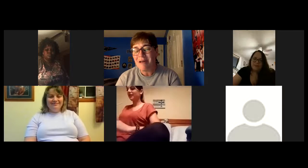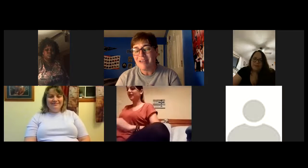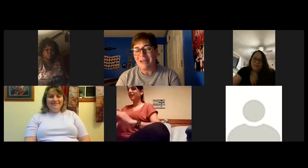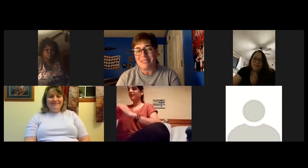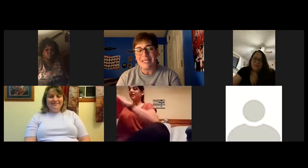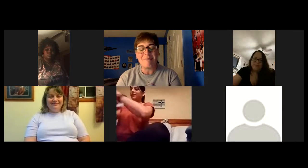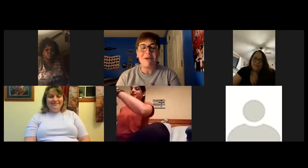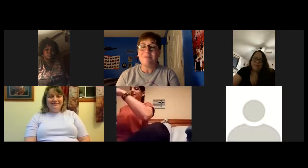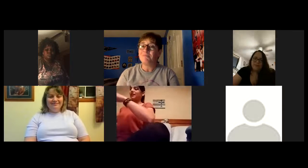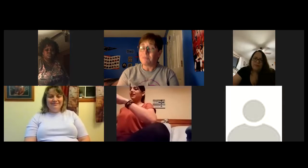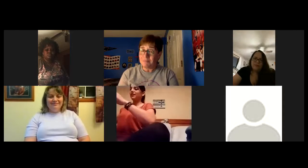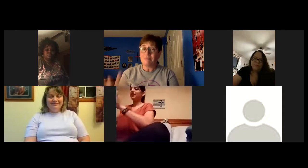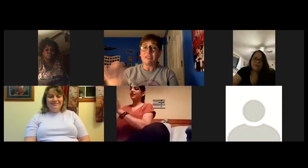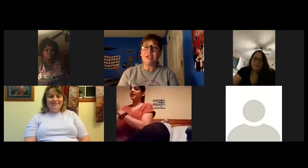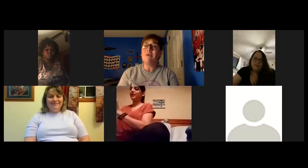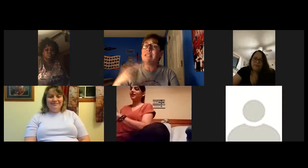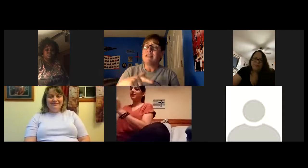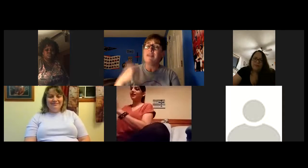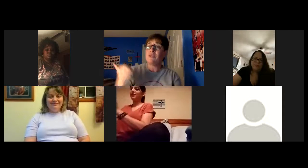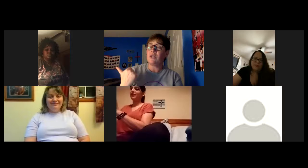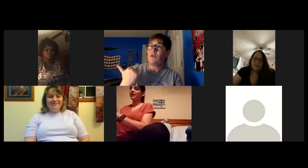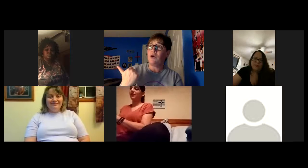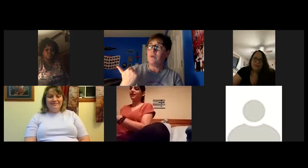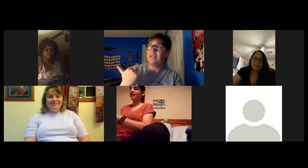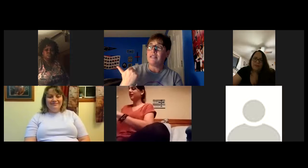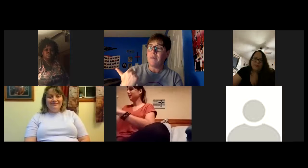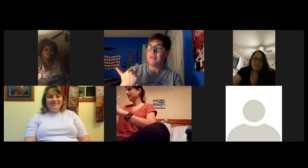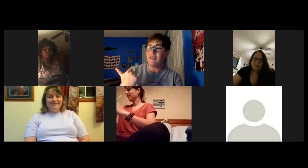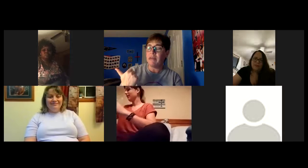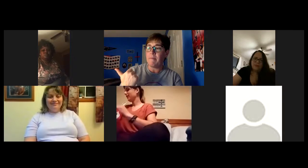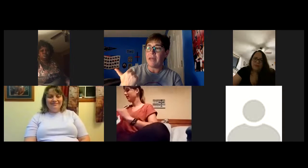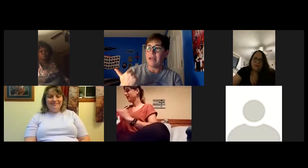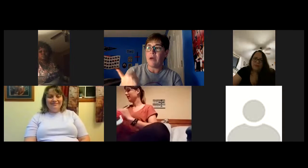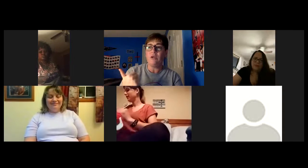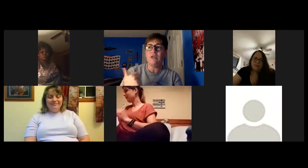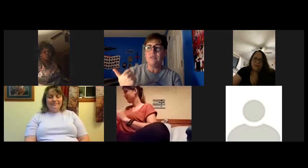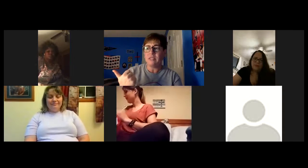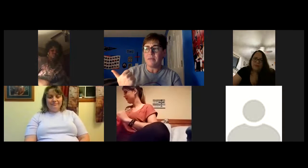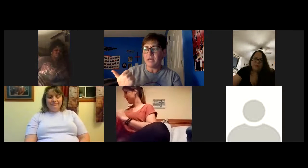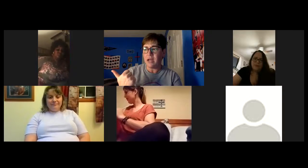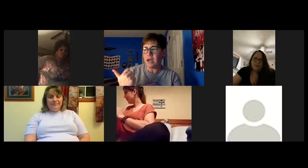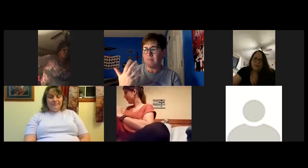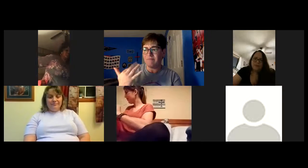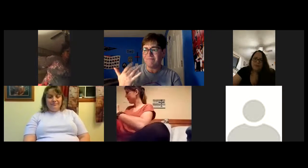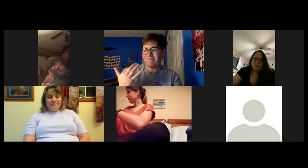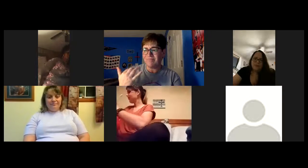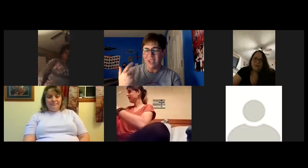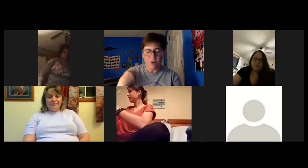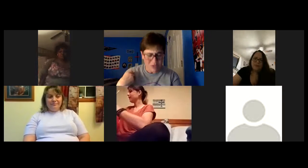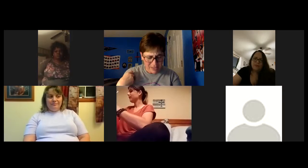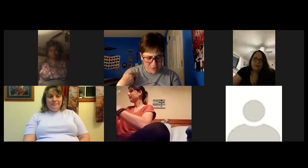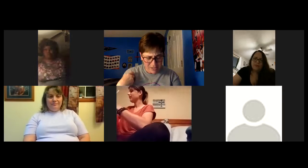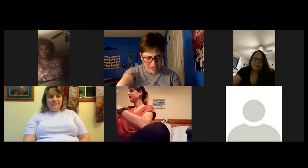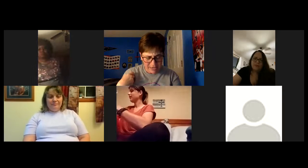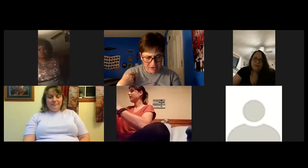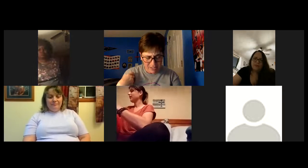So that was neat. But so anyways, and then there was a group in Thomasville that met at what used to be, I'm